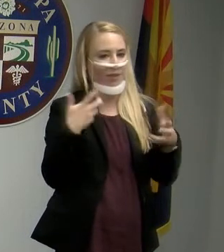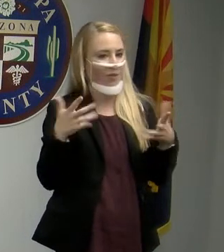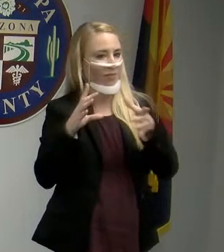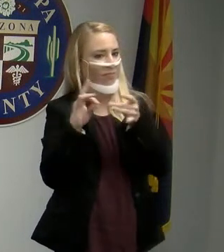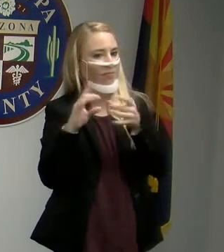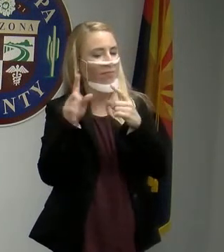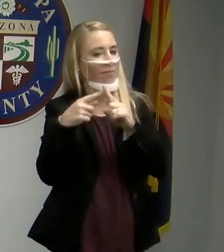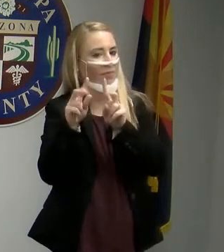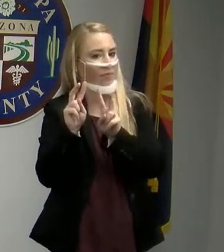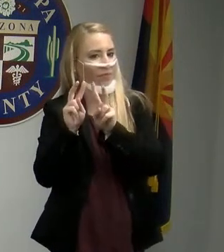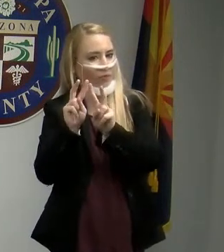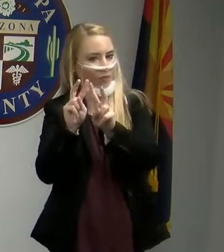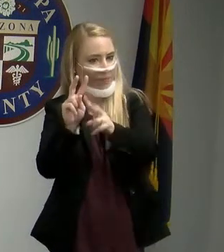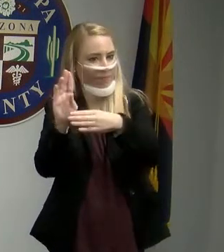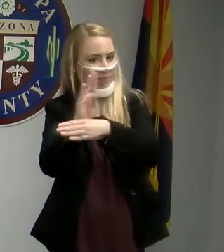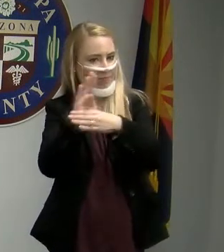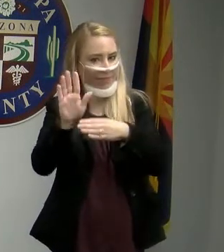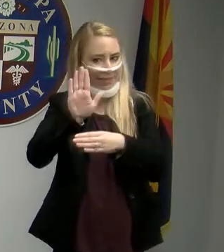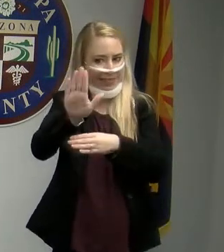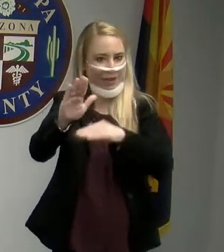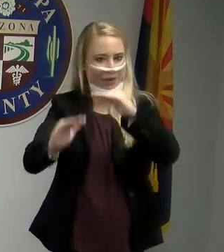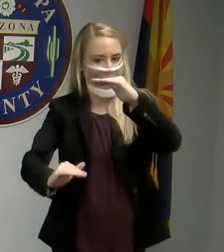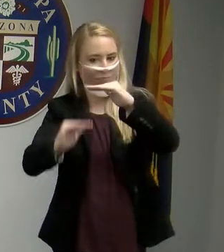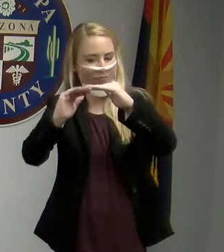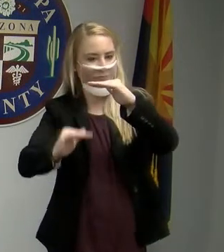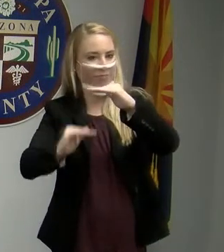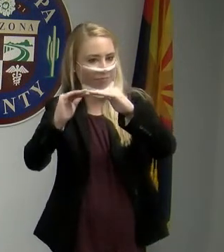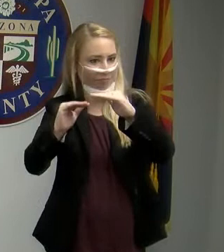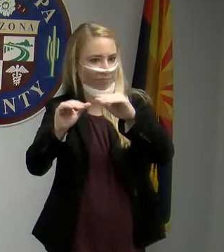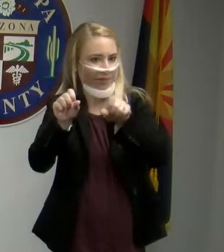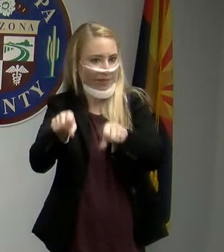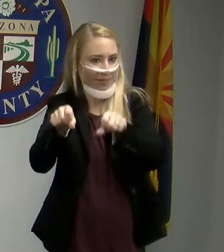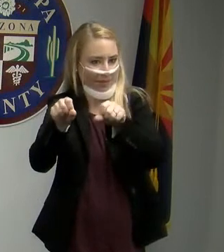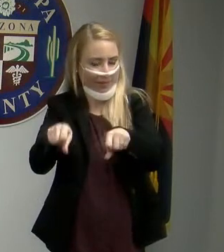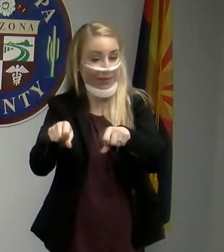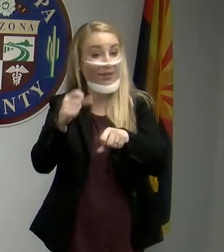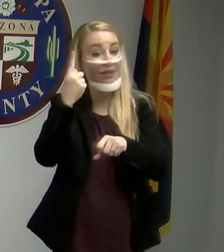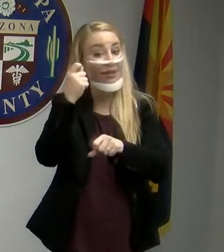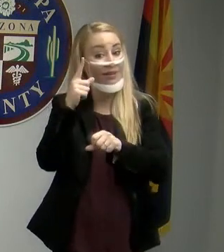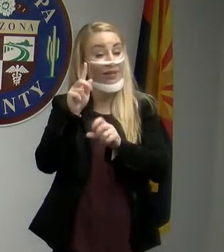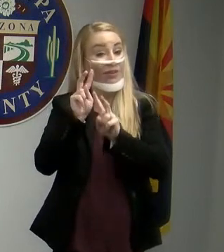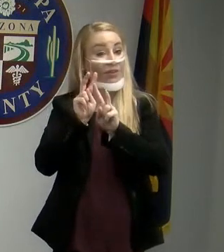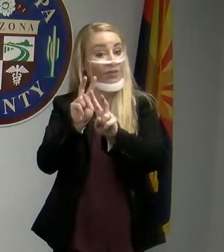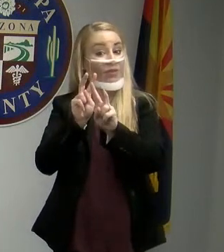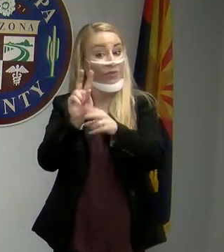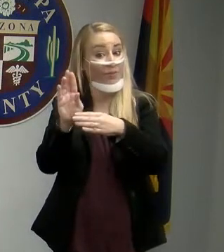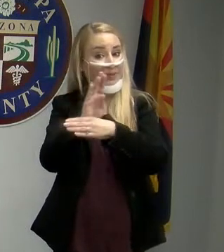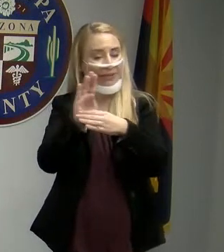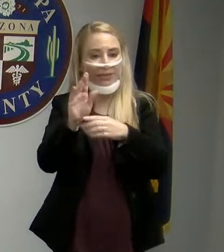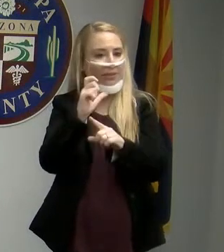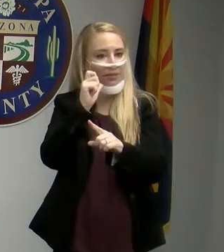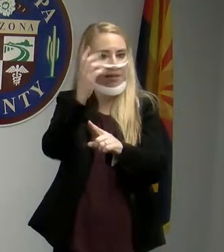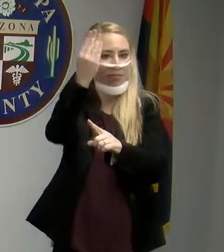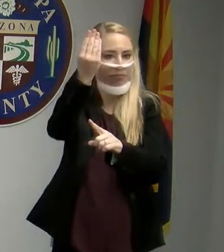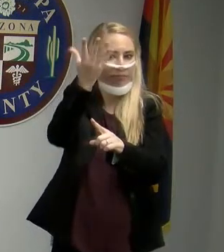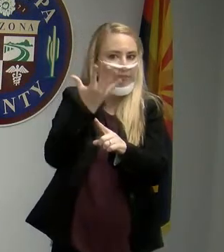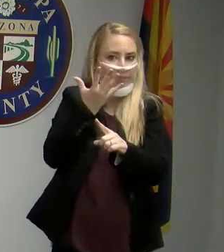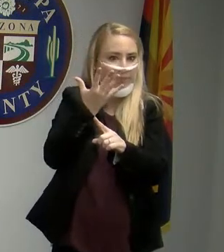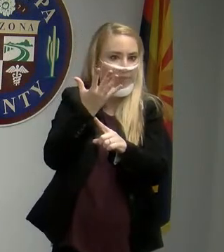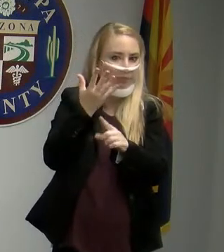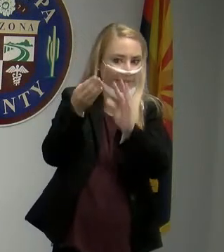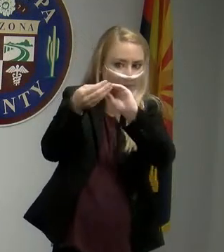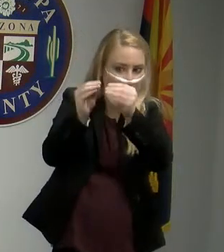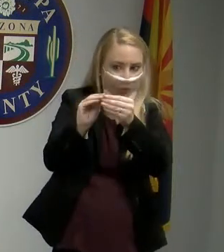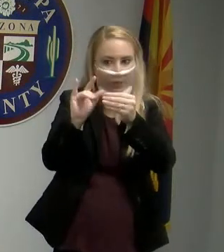beginning. As Marcy just explained a moment ago, funeral homes are not required to share information with them, or